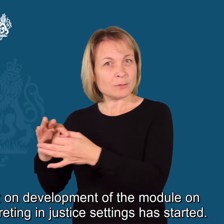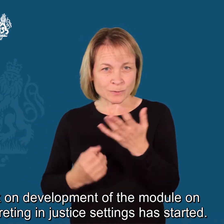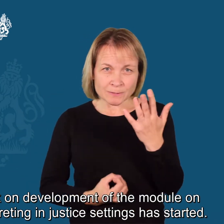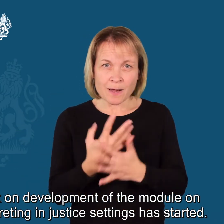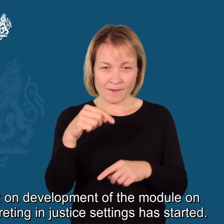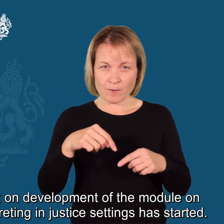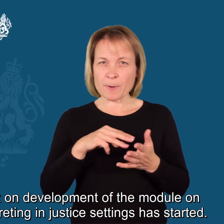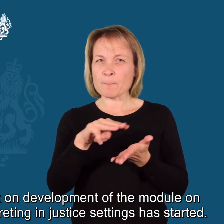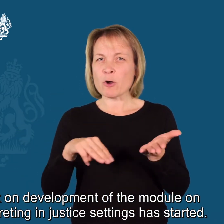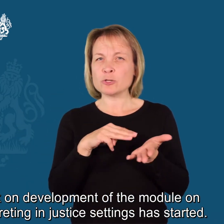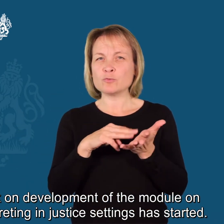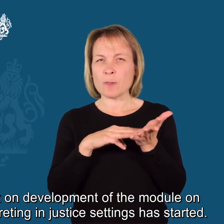justice settings has started.